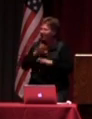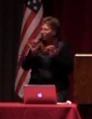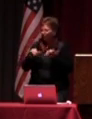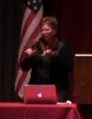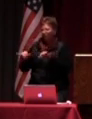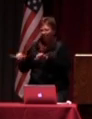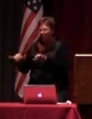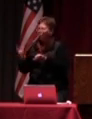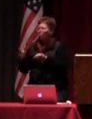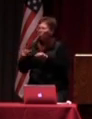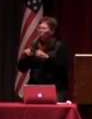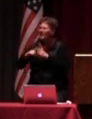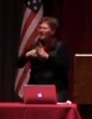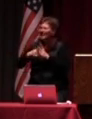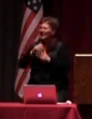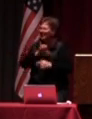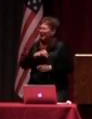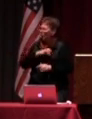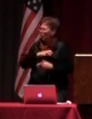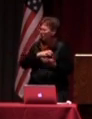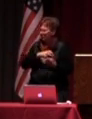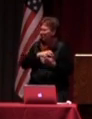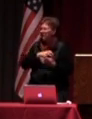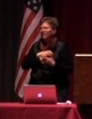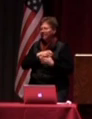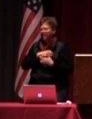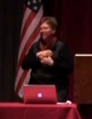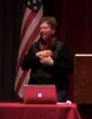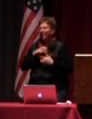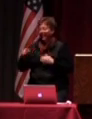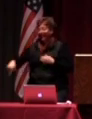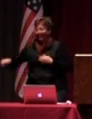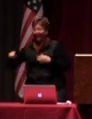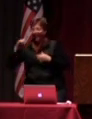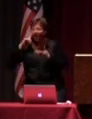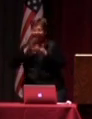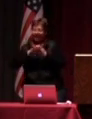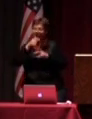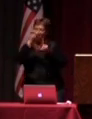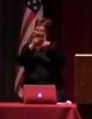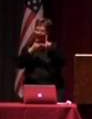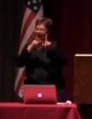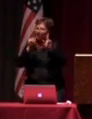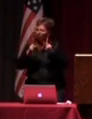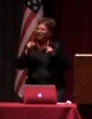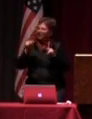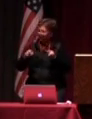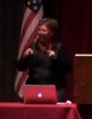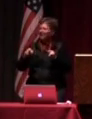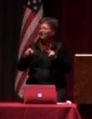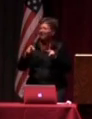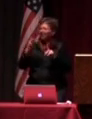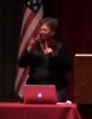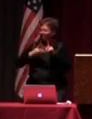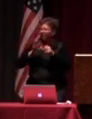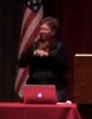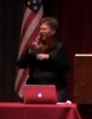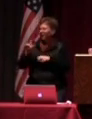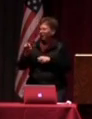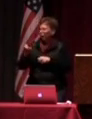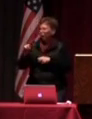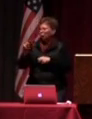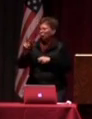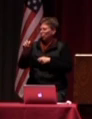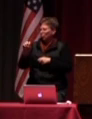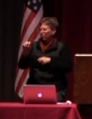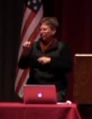were these characteristics? First, it was believed that the leader had to embody virtue and of a distinctly classical variety. That